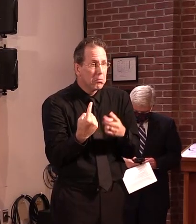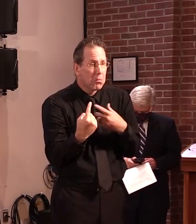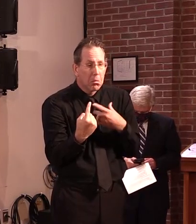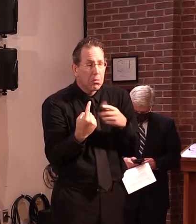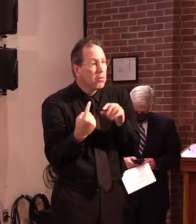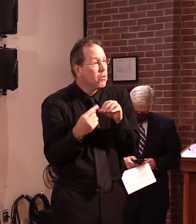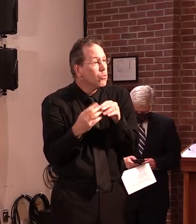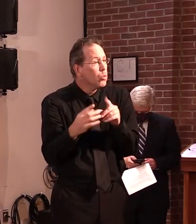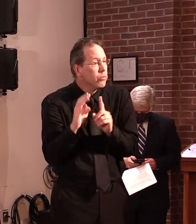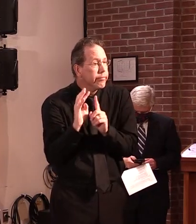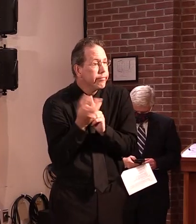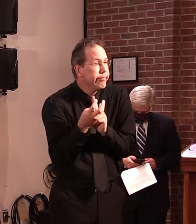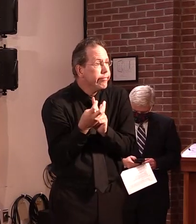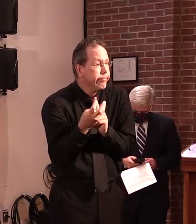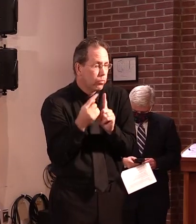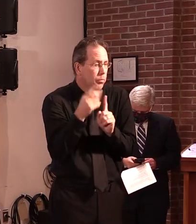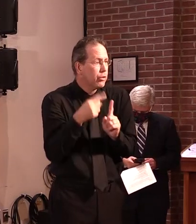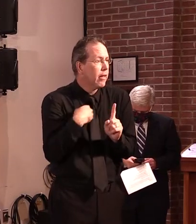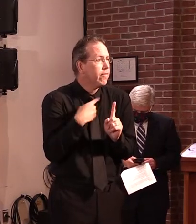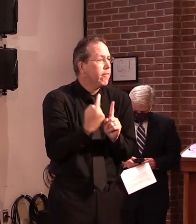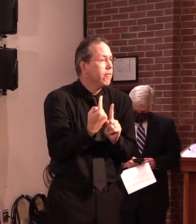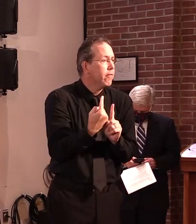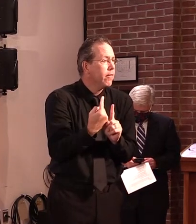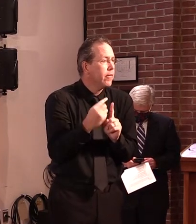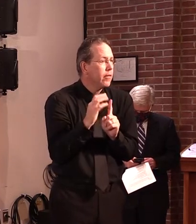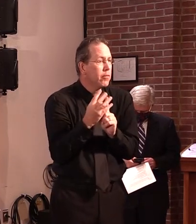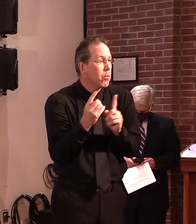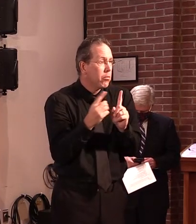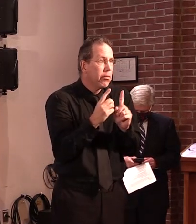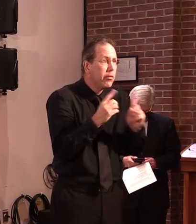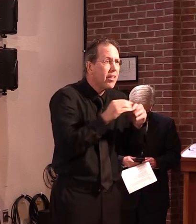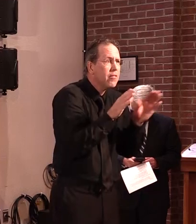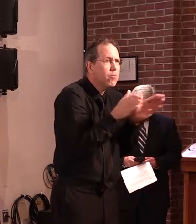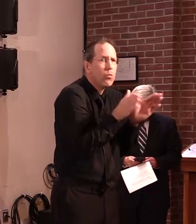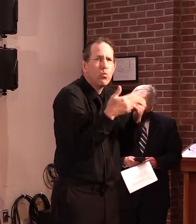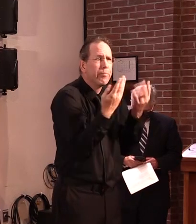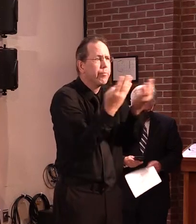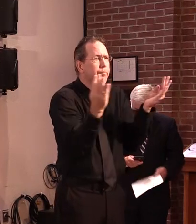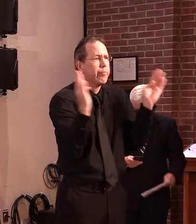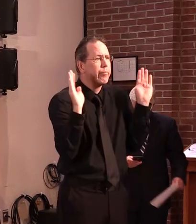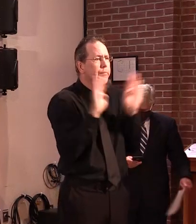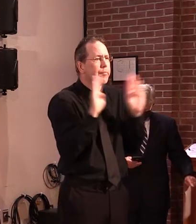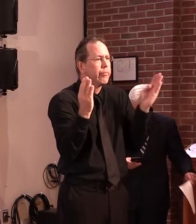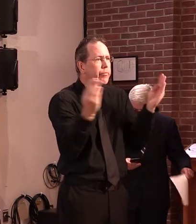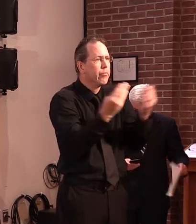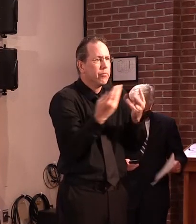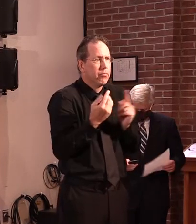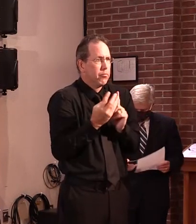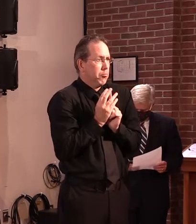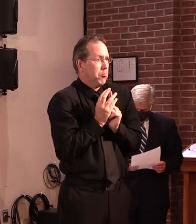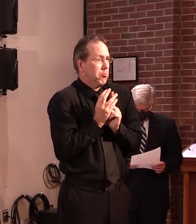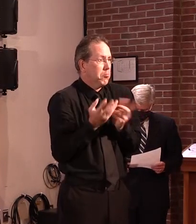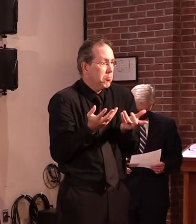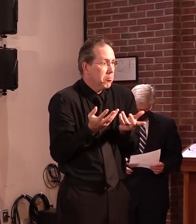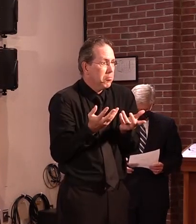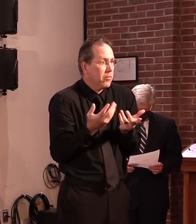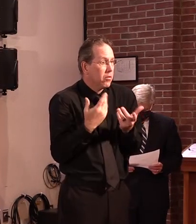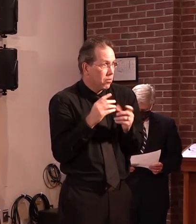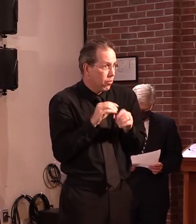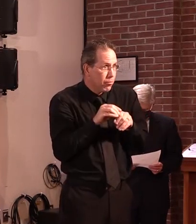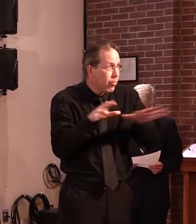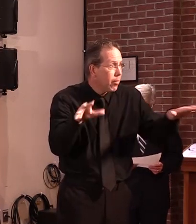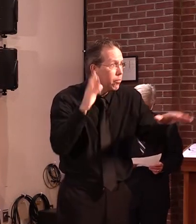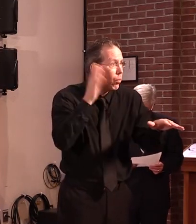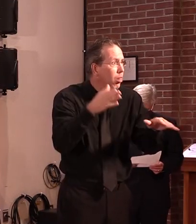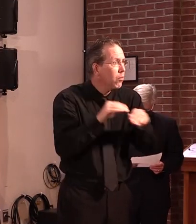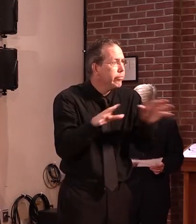it may be isolated to a specific classroom. It does not mean it is a school-wide phenomenon. And in